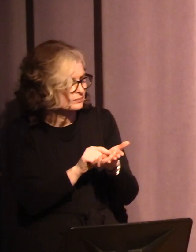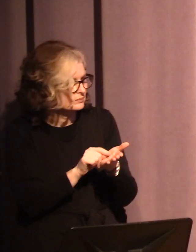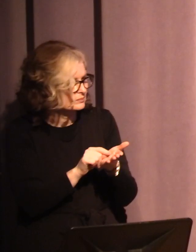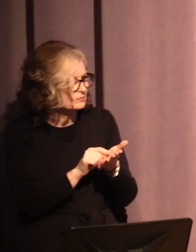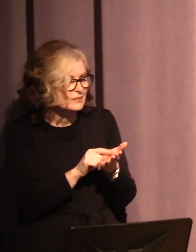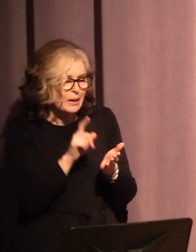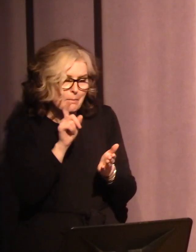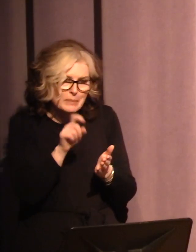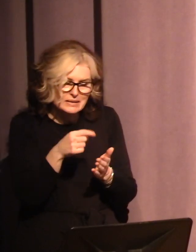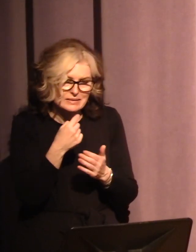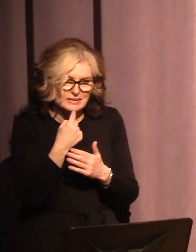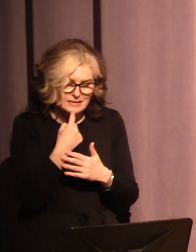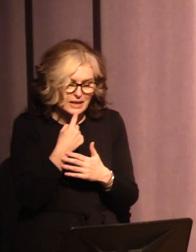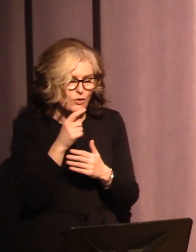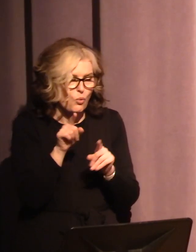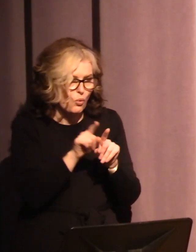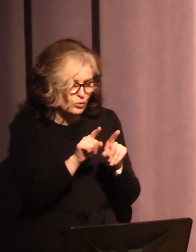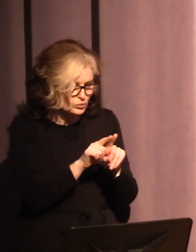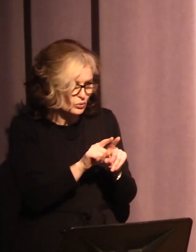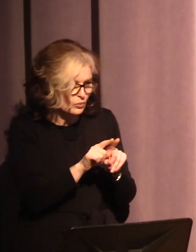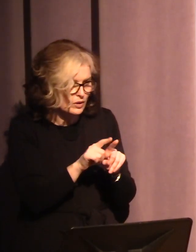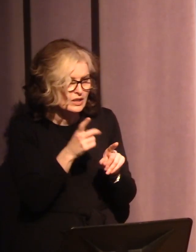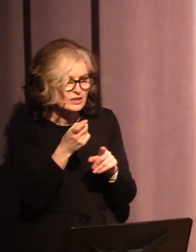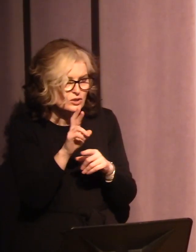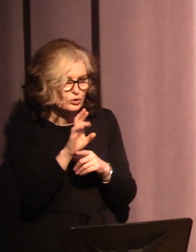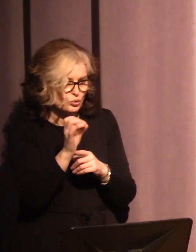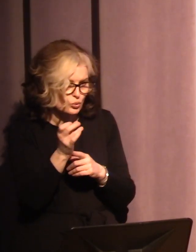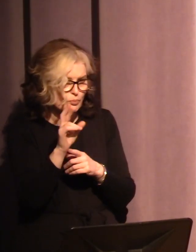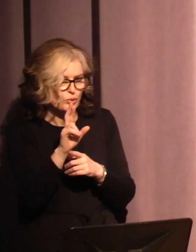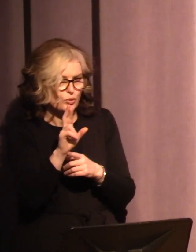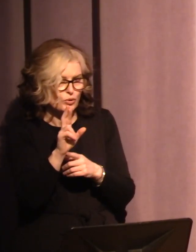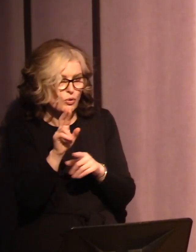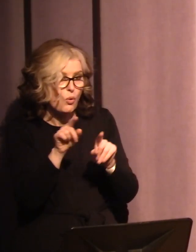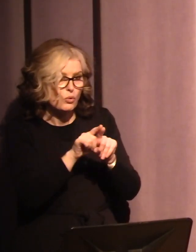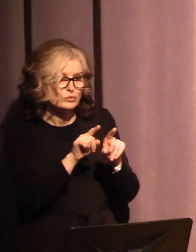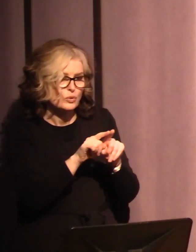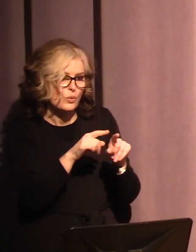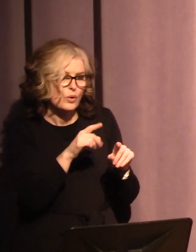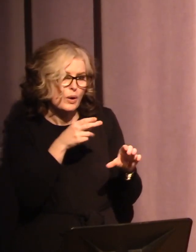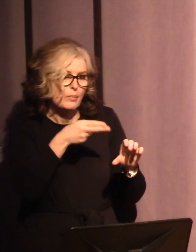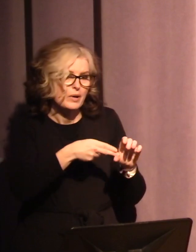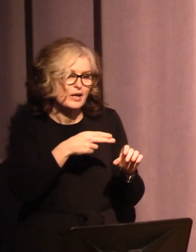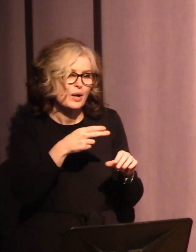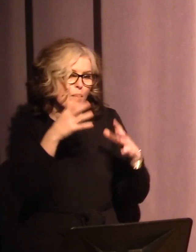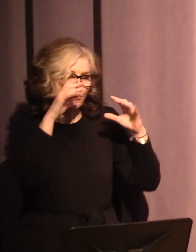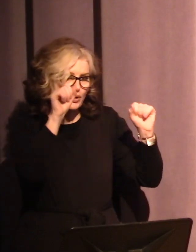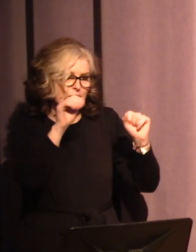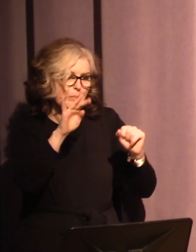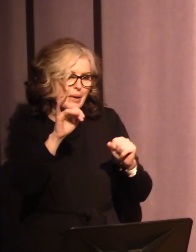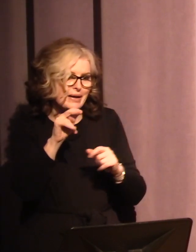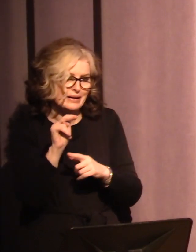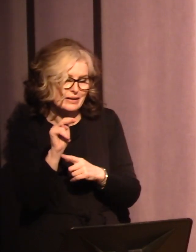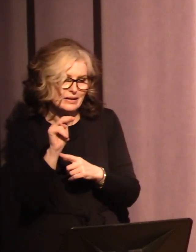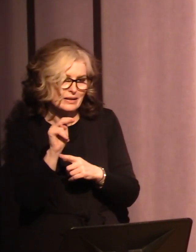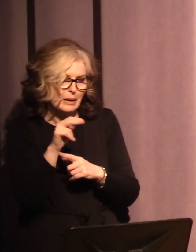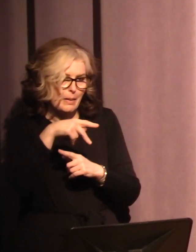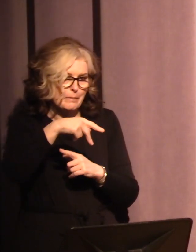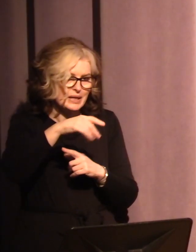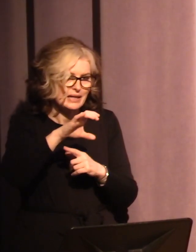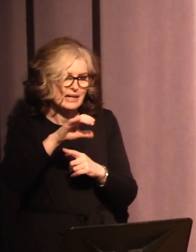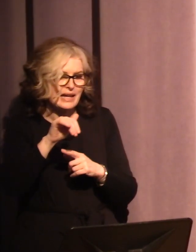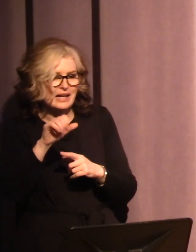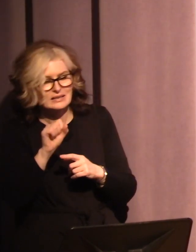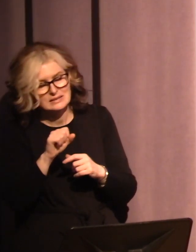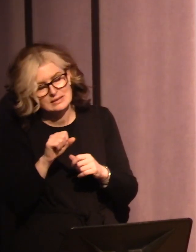be remiss not to also mention that Dr. Cooper is also a member of President Biden's PCAS, Science